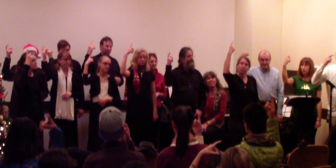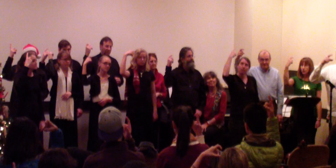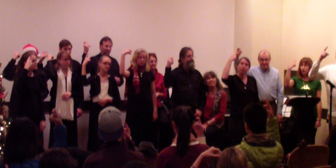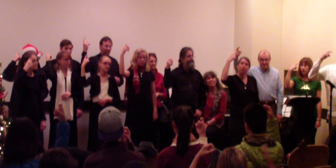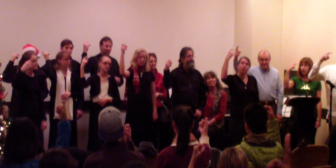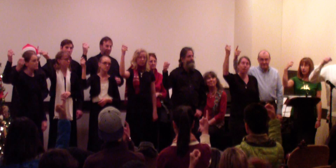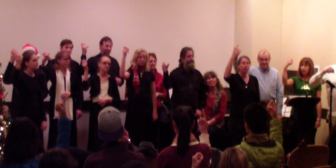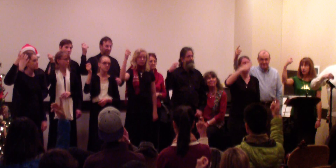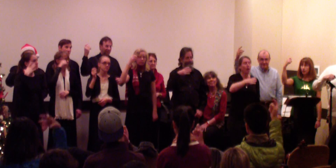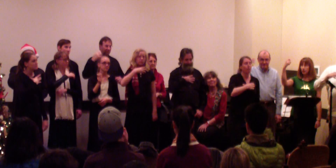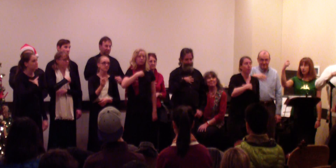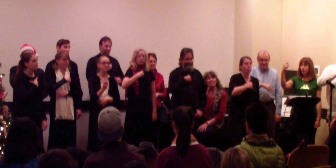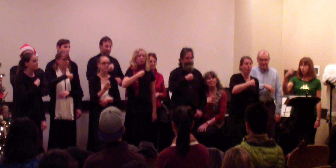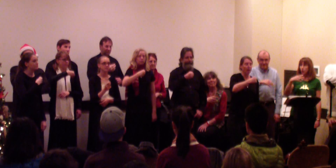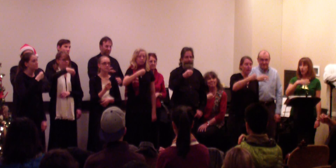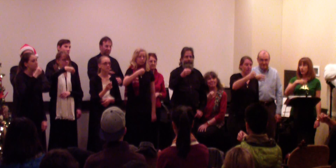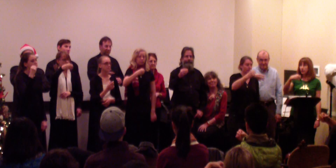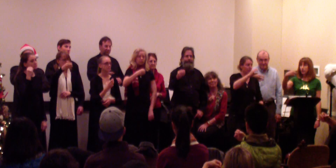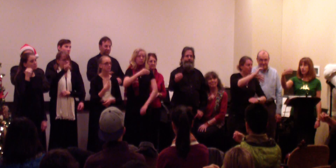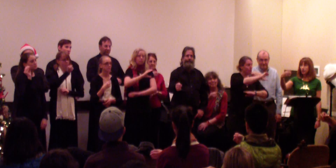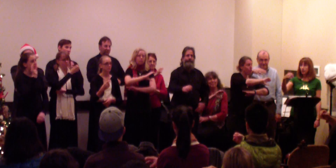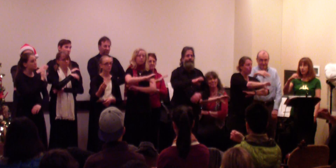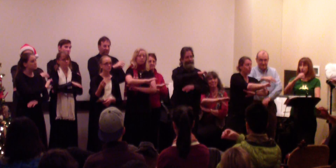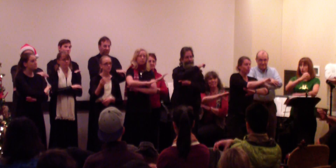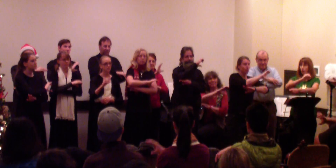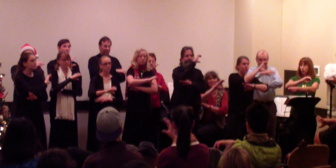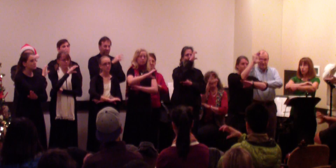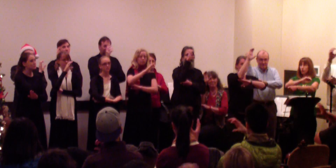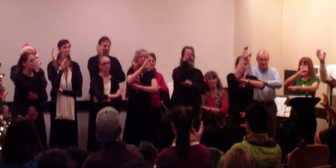dreaming of a white Christmas.